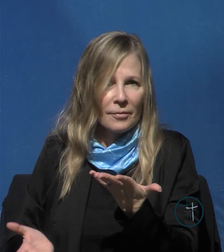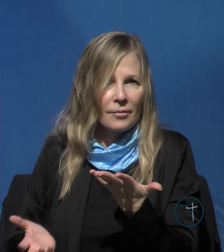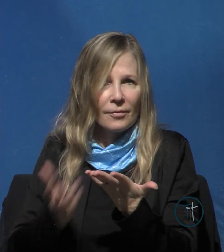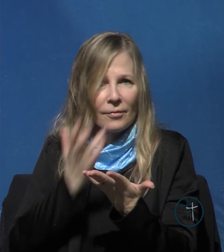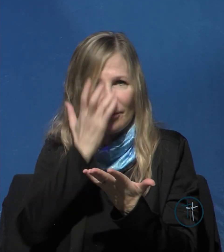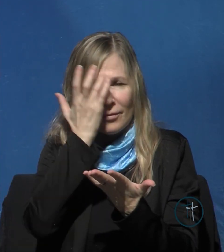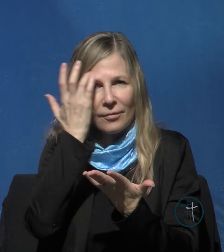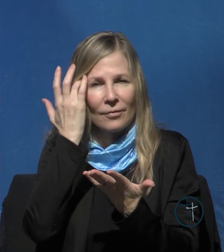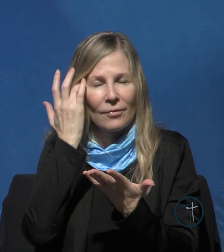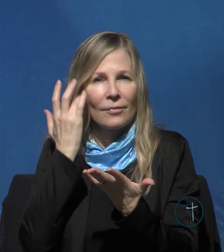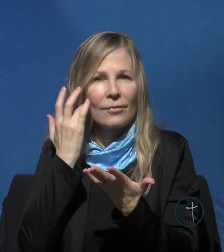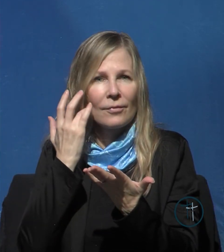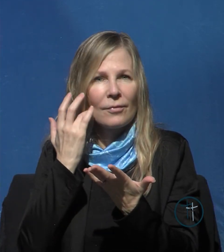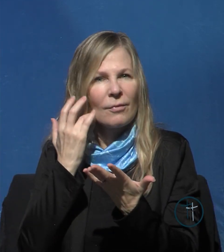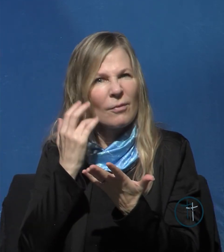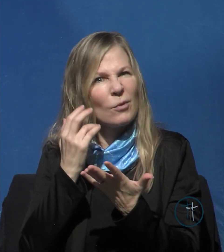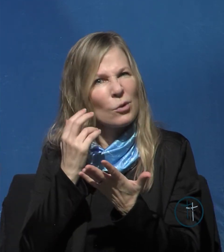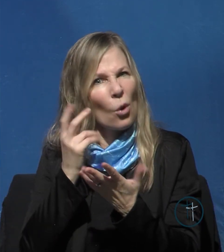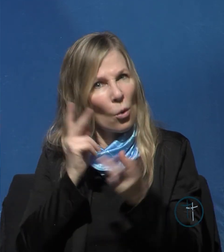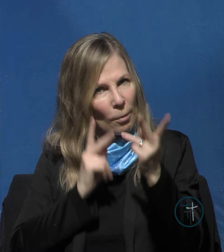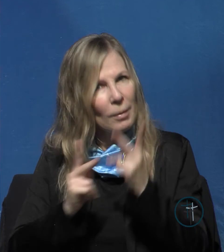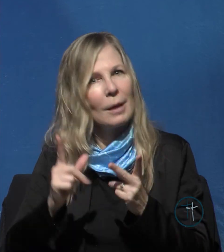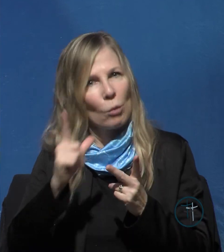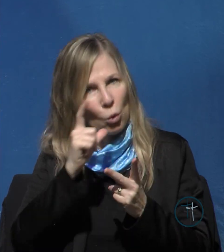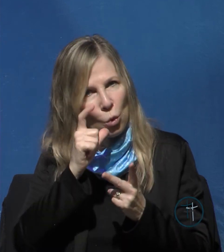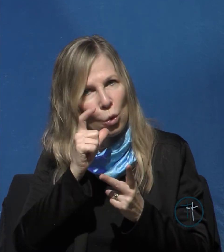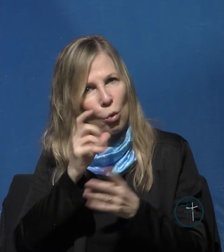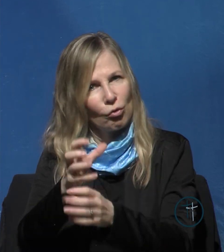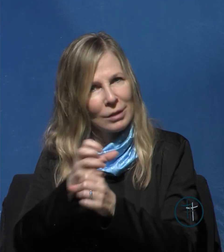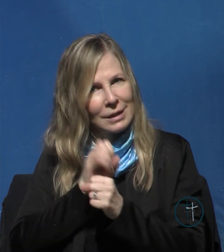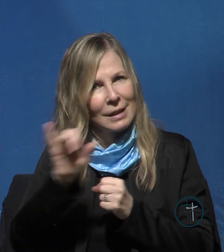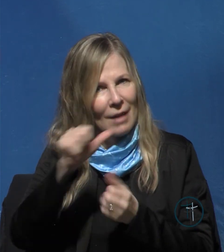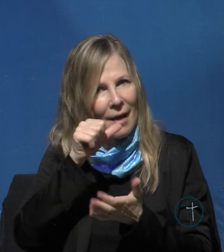So these recipients of this instruction